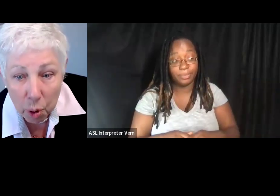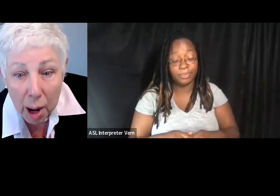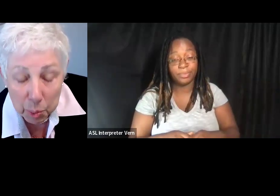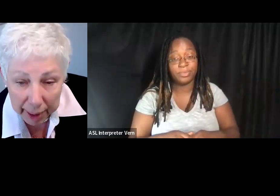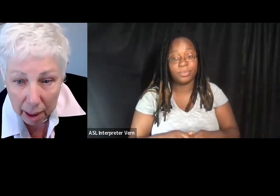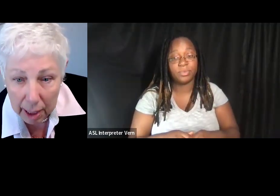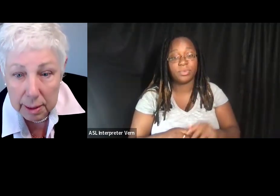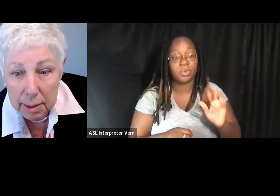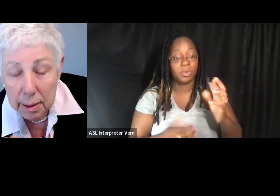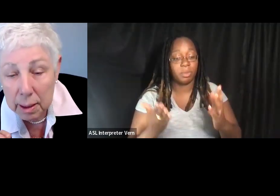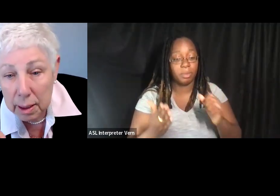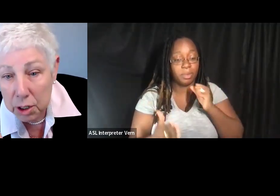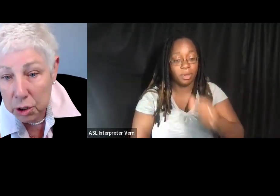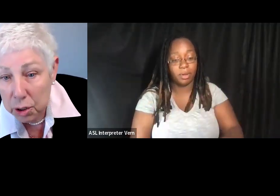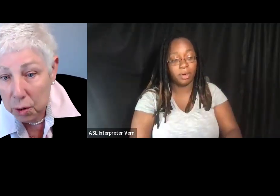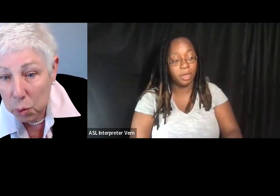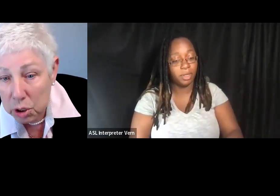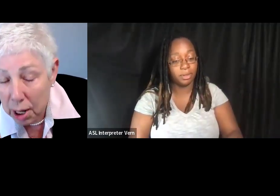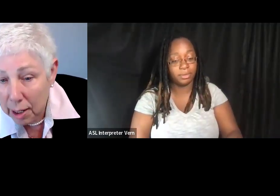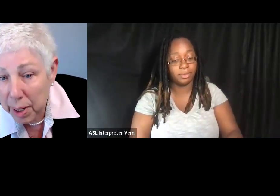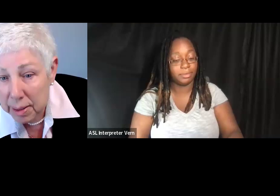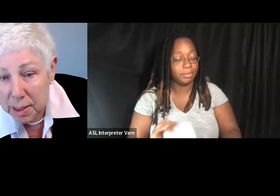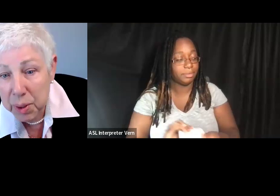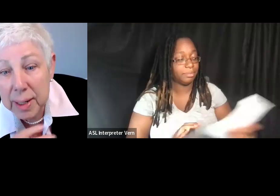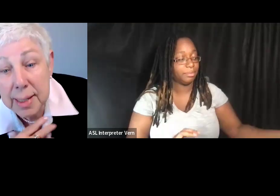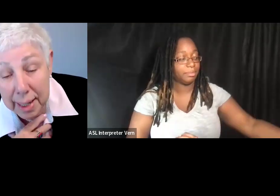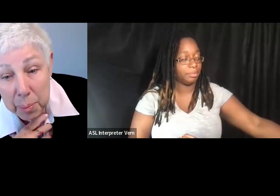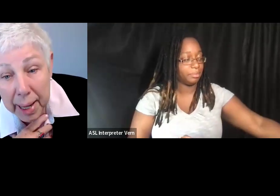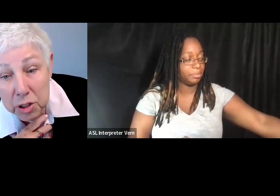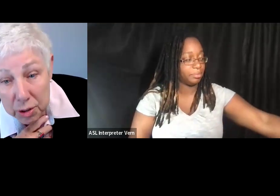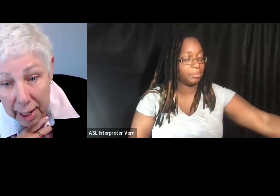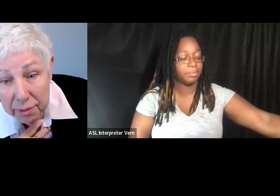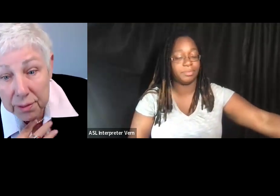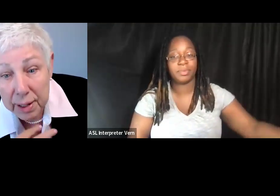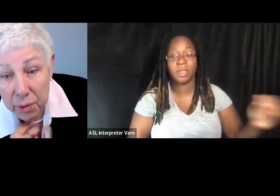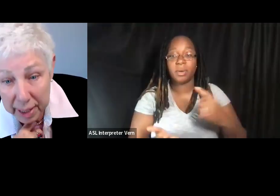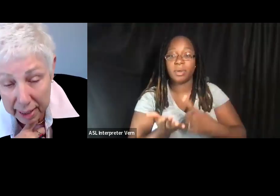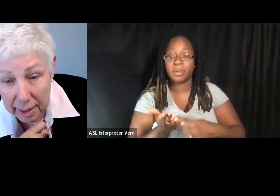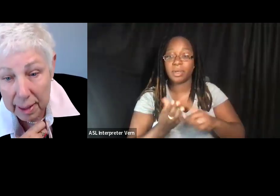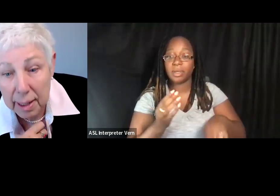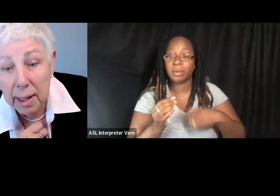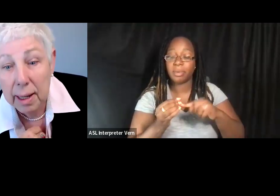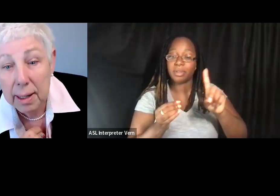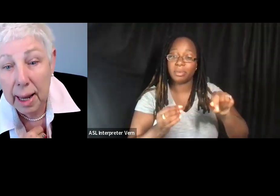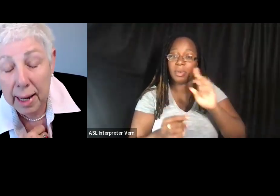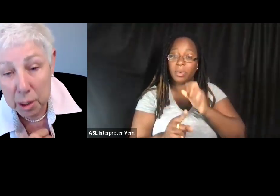Or probably not. We're talking about disabilities that impact your life every day